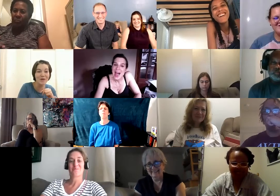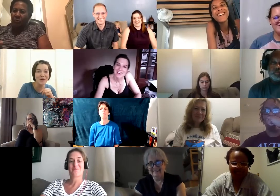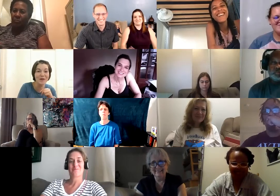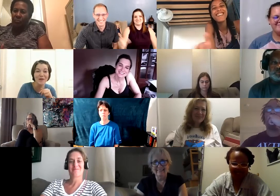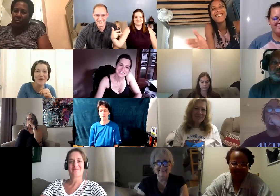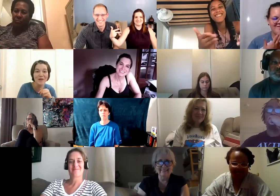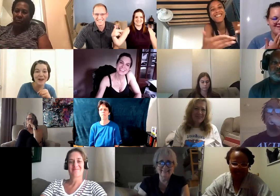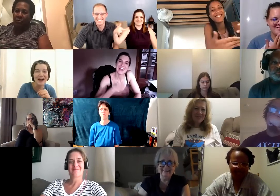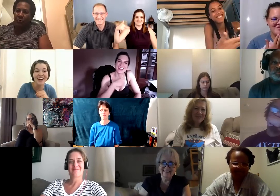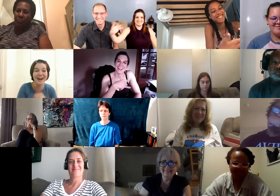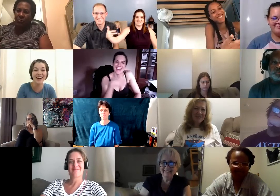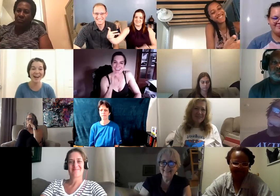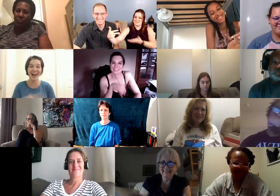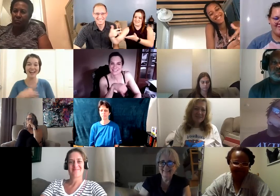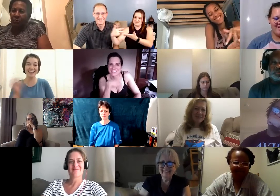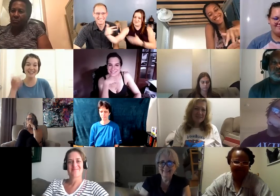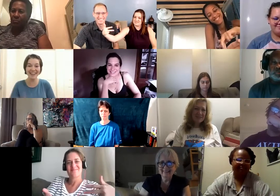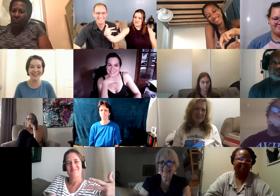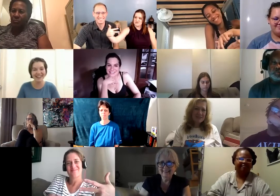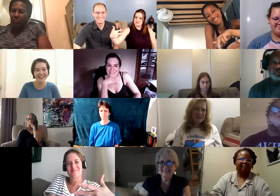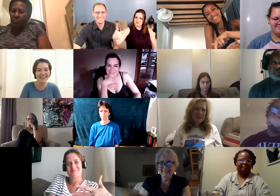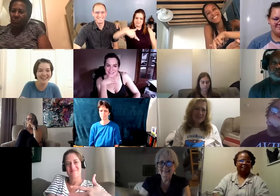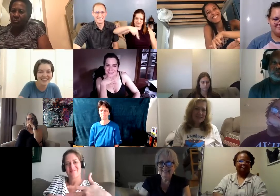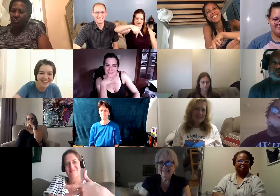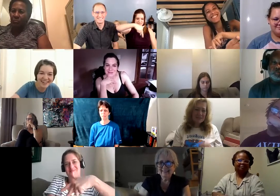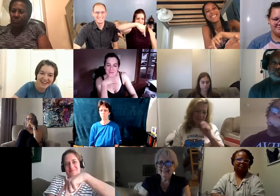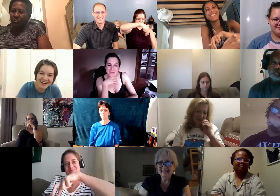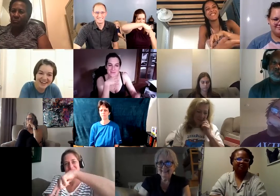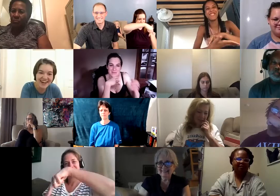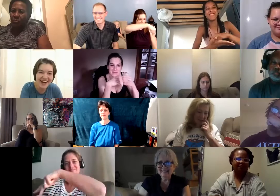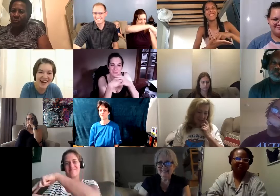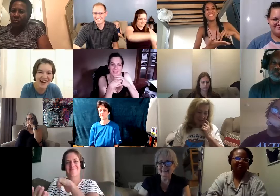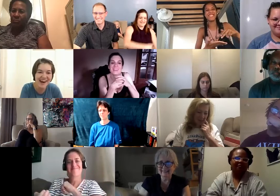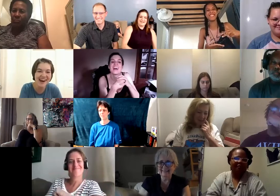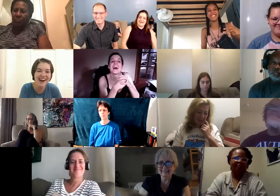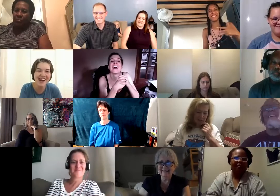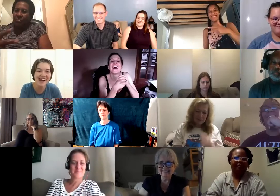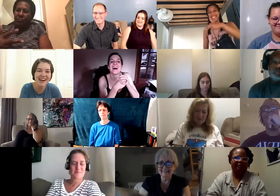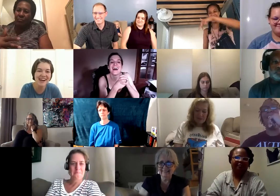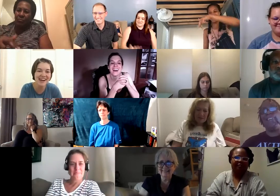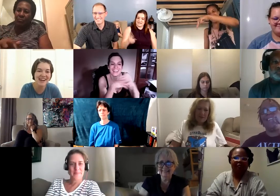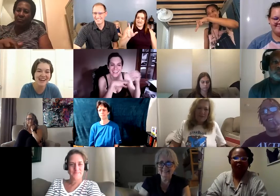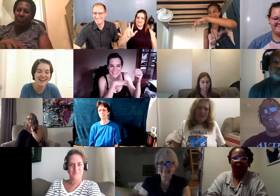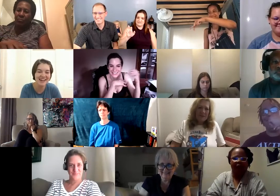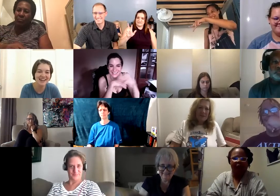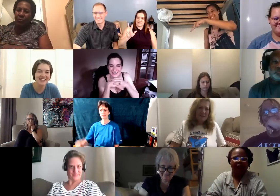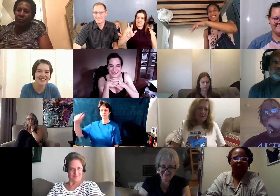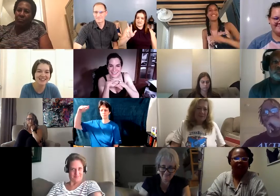You've seen that one too, like the TV, like the movies. Whoop, up, up, up, up. But